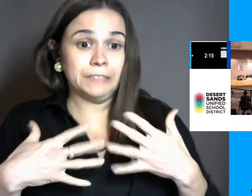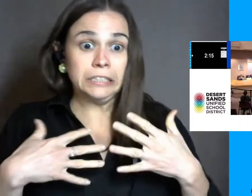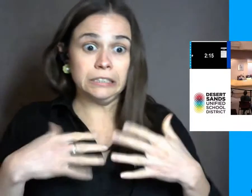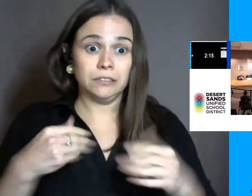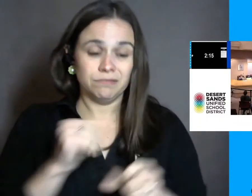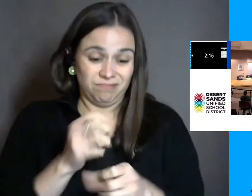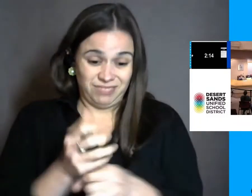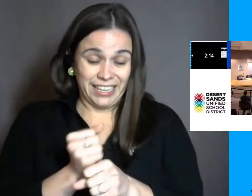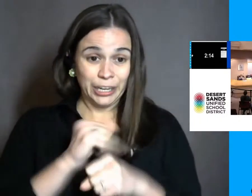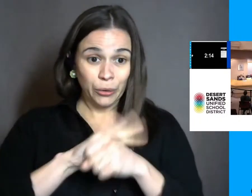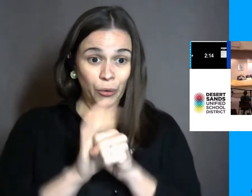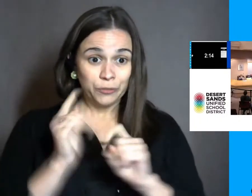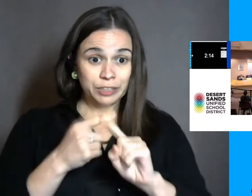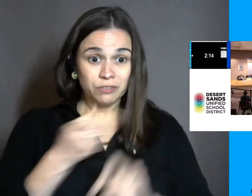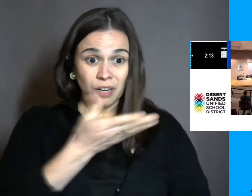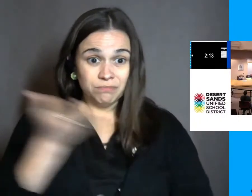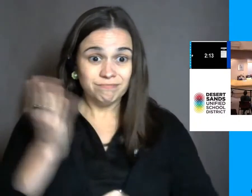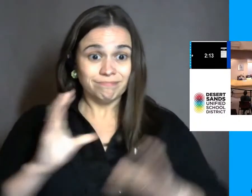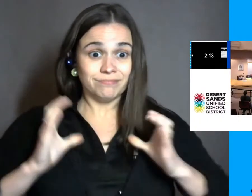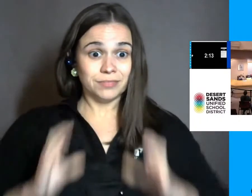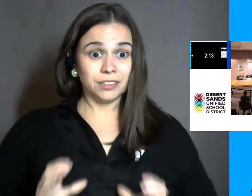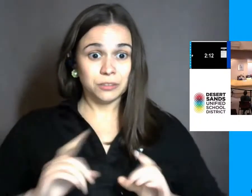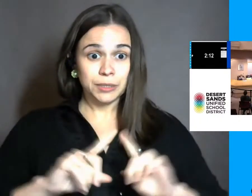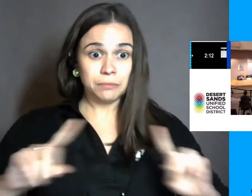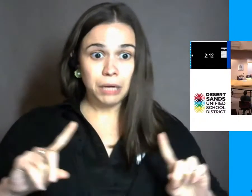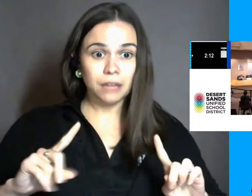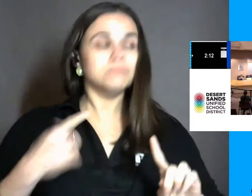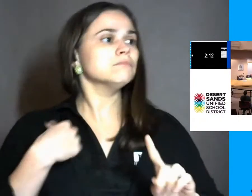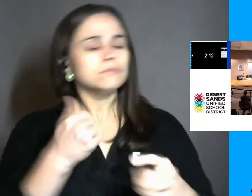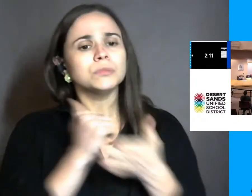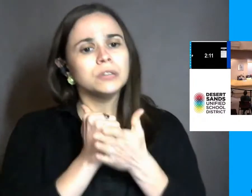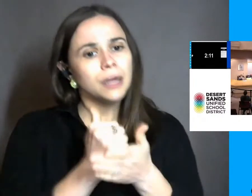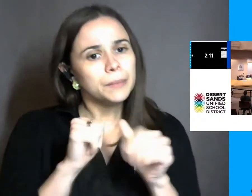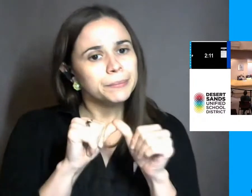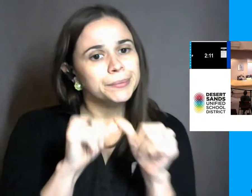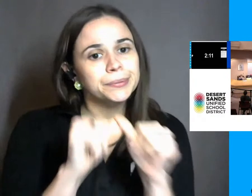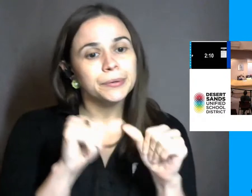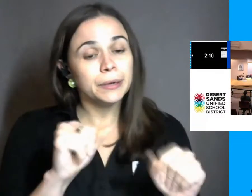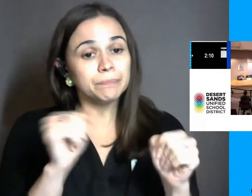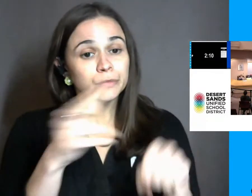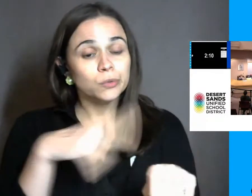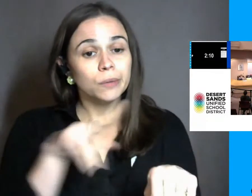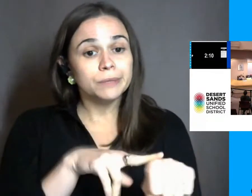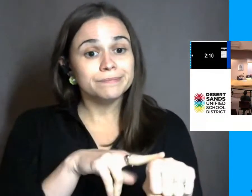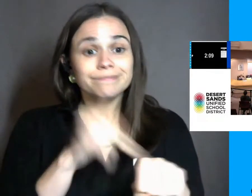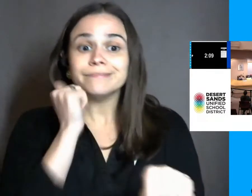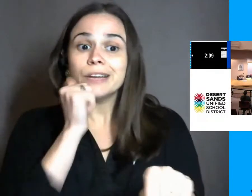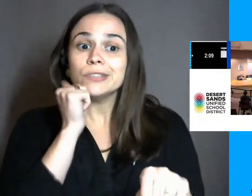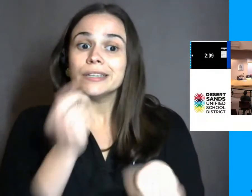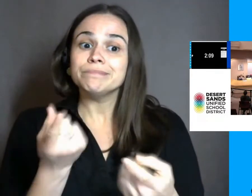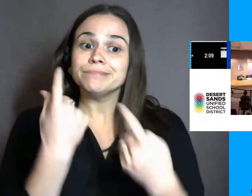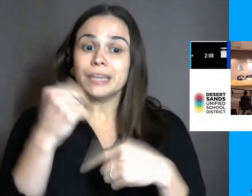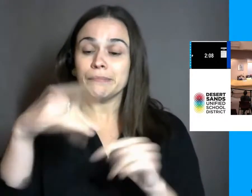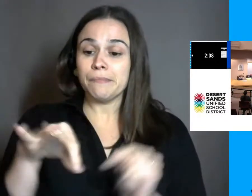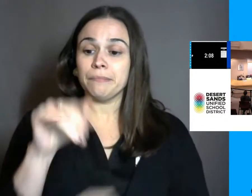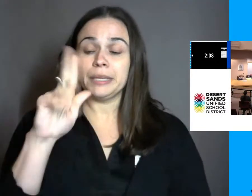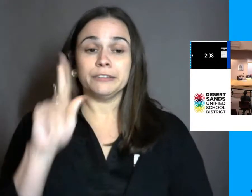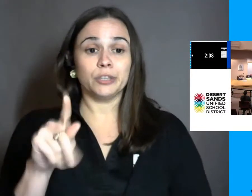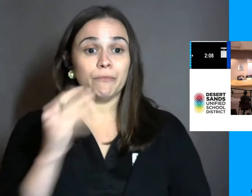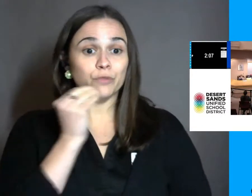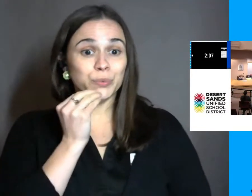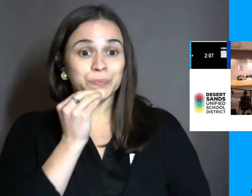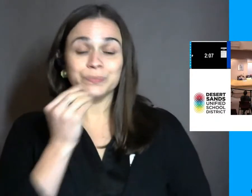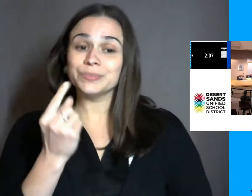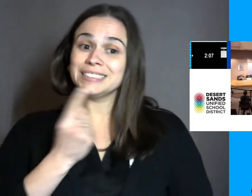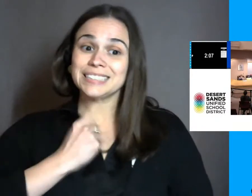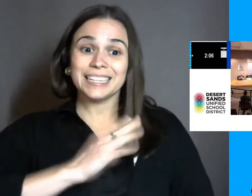customers, but we were the sense of normalcy for them. Each day they picked up their food, we said hello, we waved at the